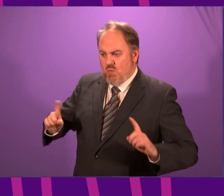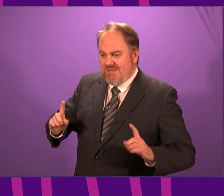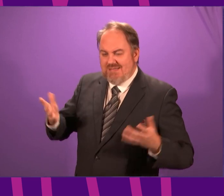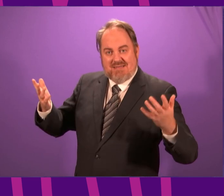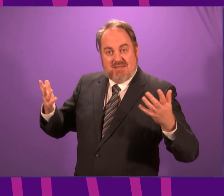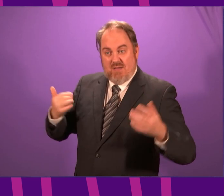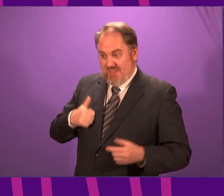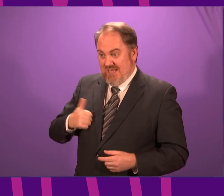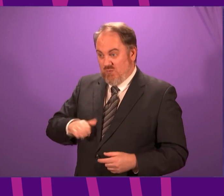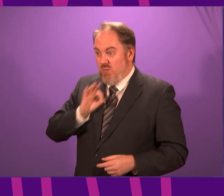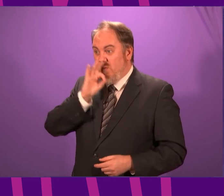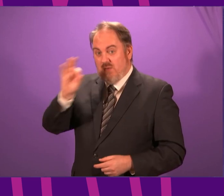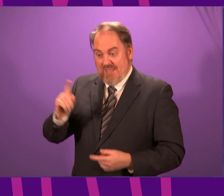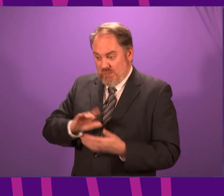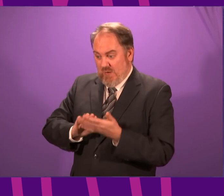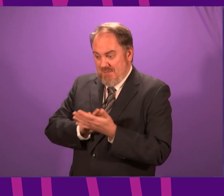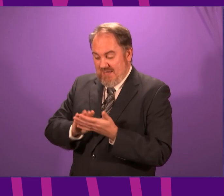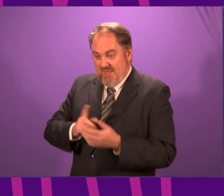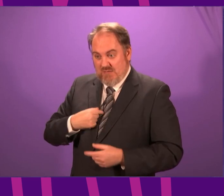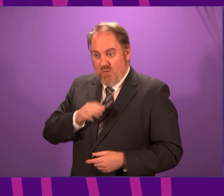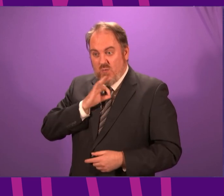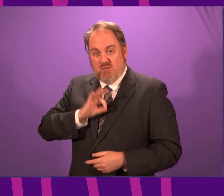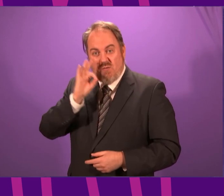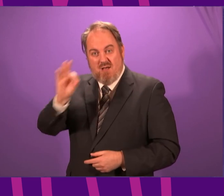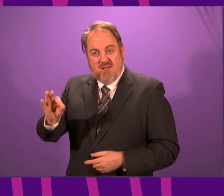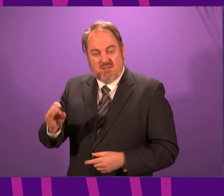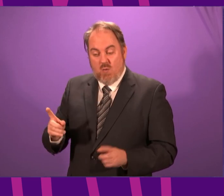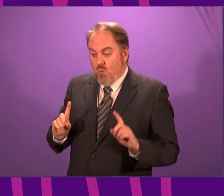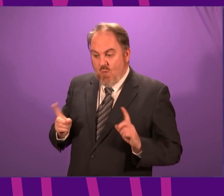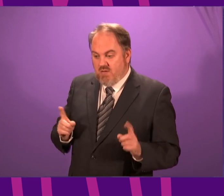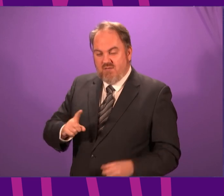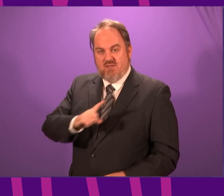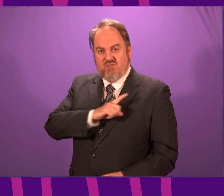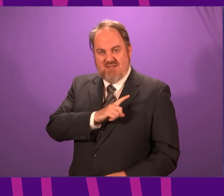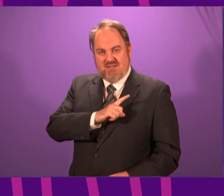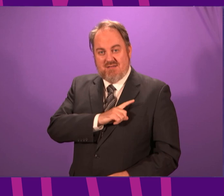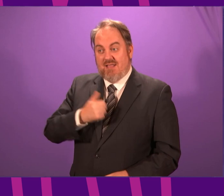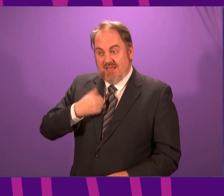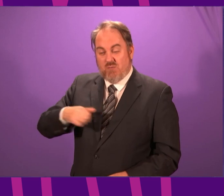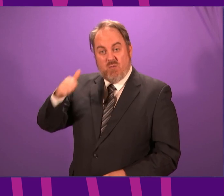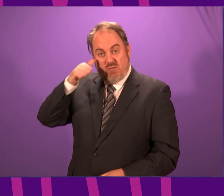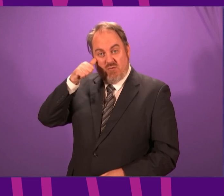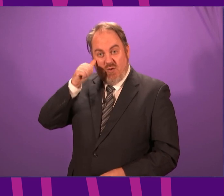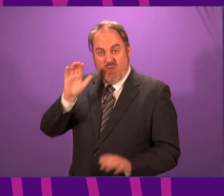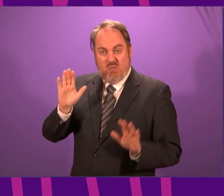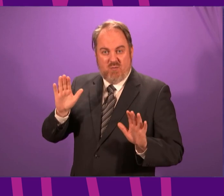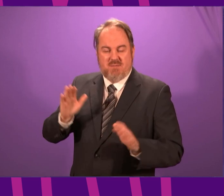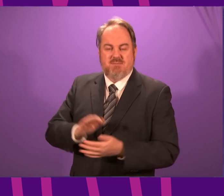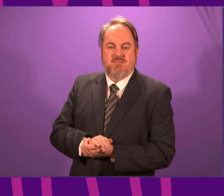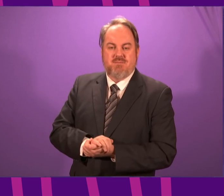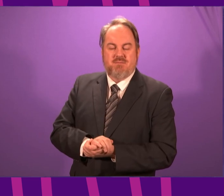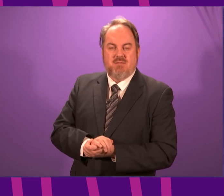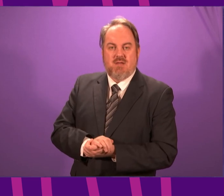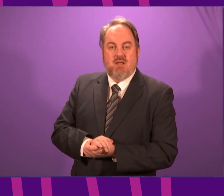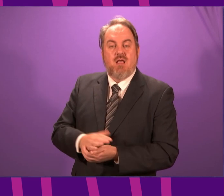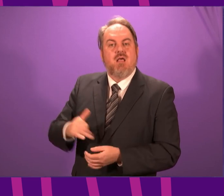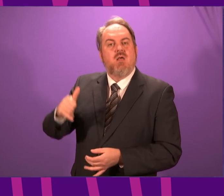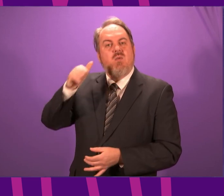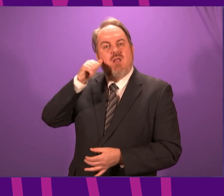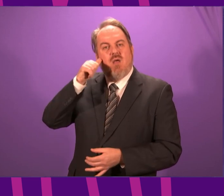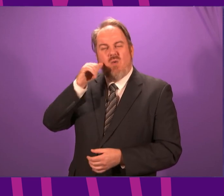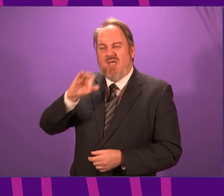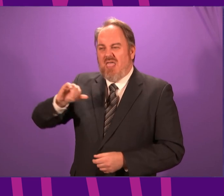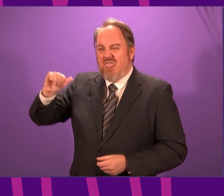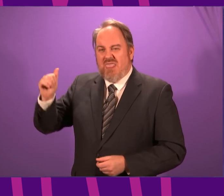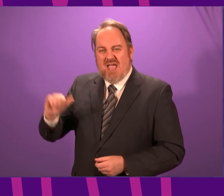being asked for, and that's what we are very keen to produce. Now, thousands of